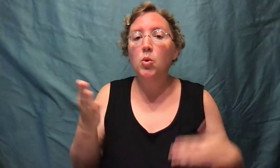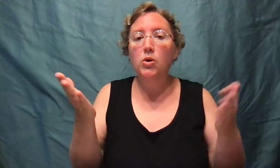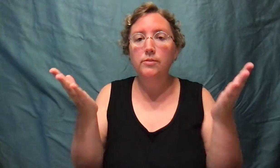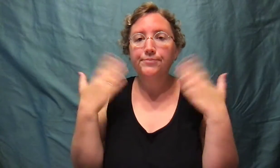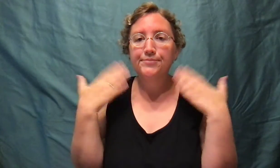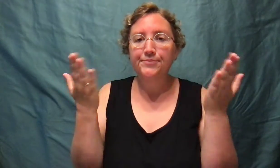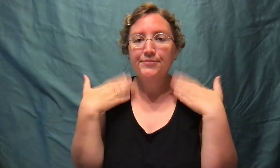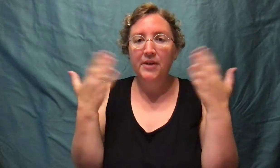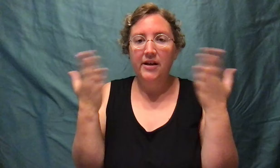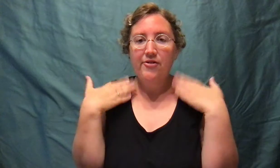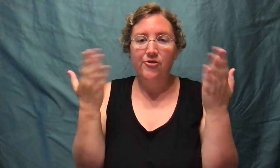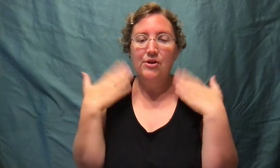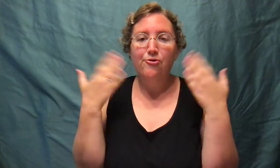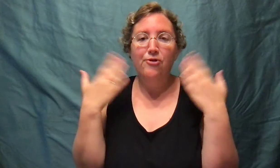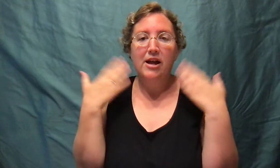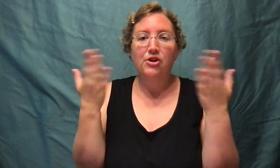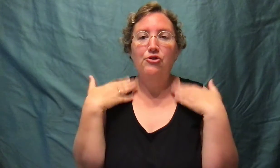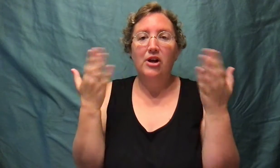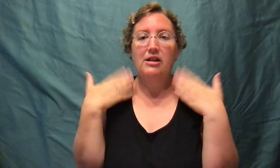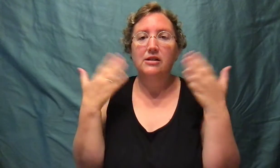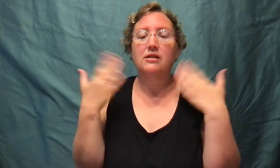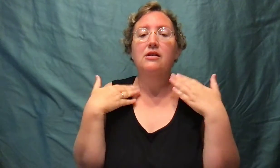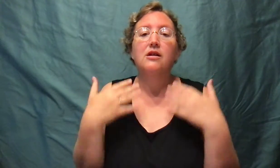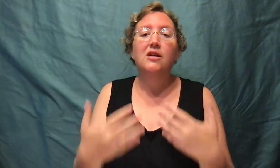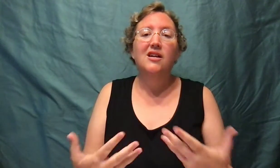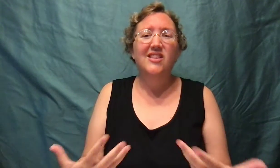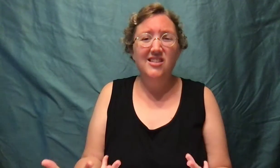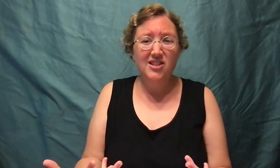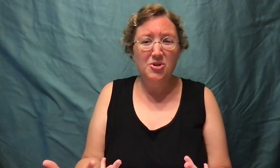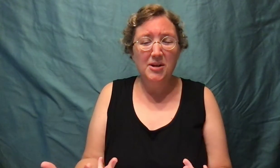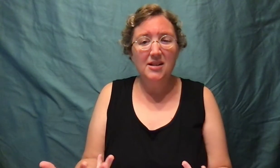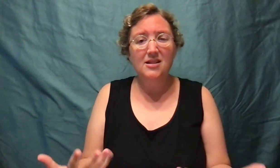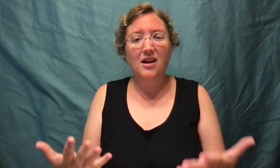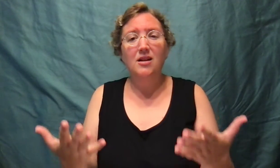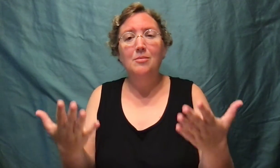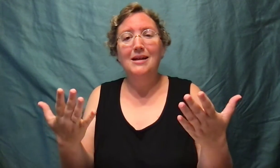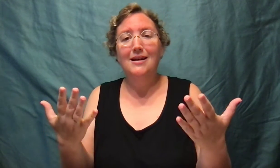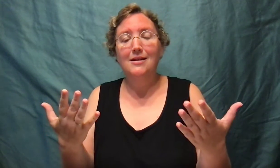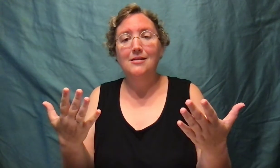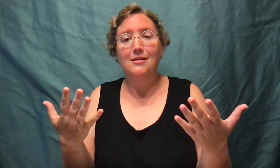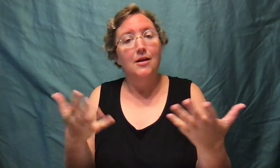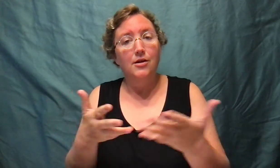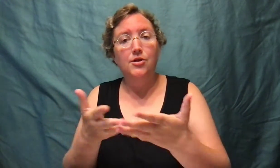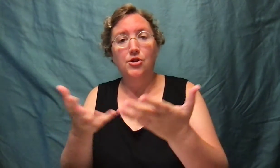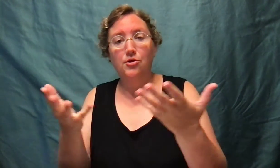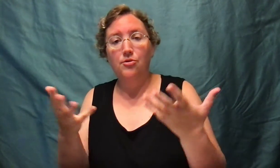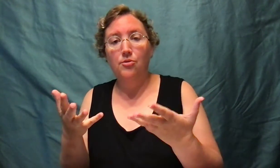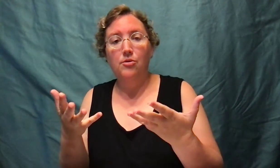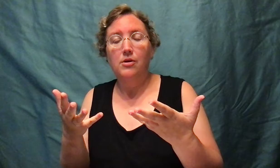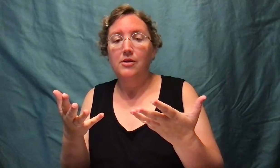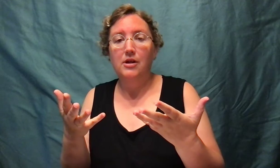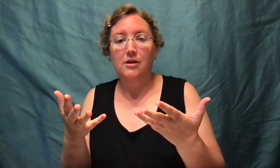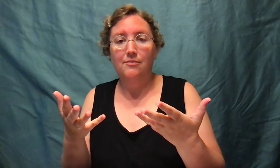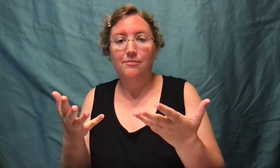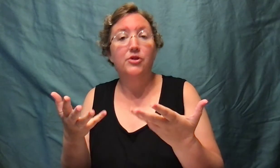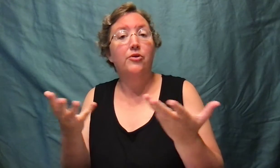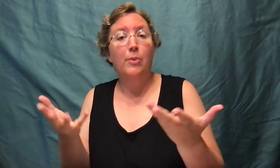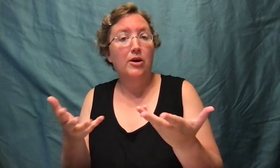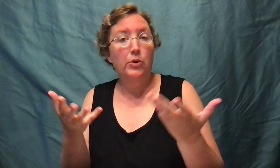Cool, you fan your face. This is a tricky sign because to the regular